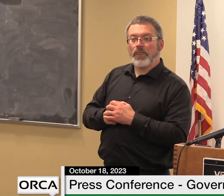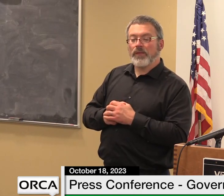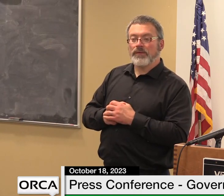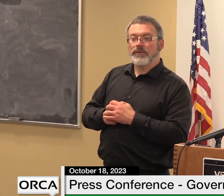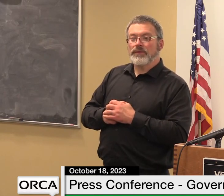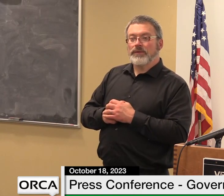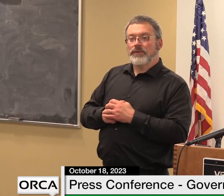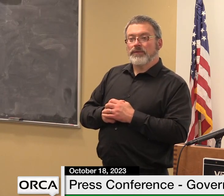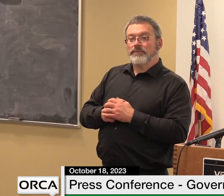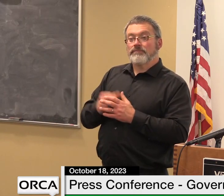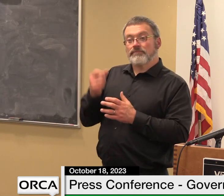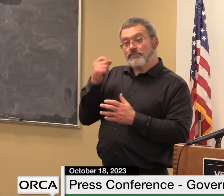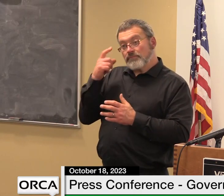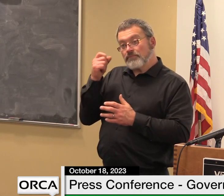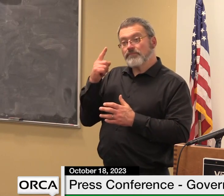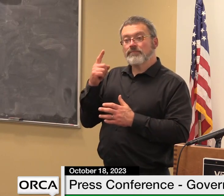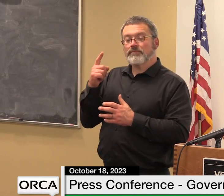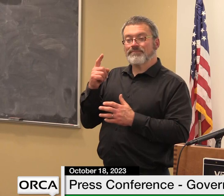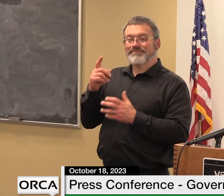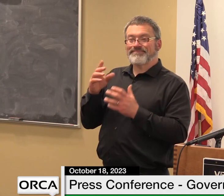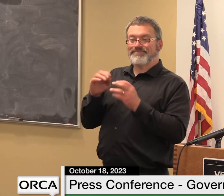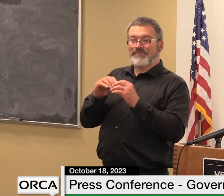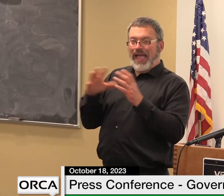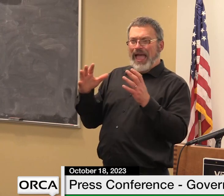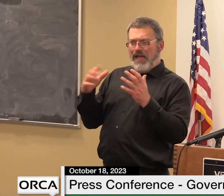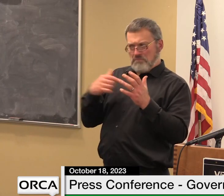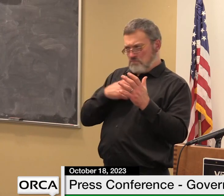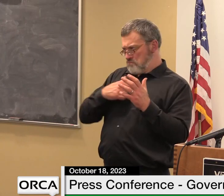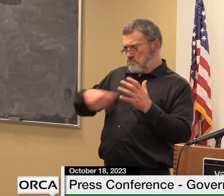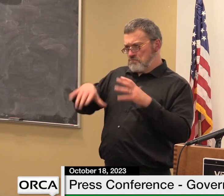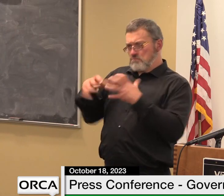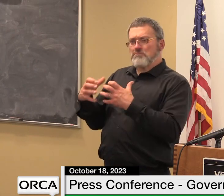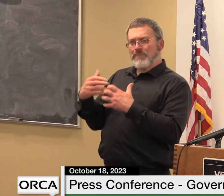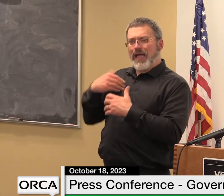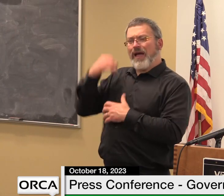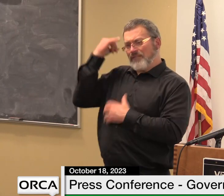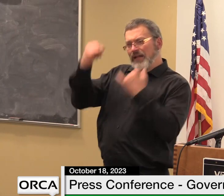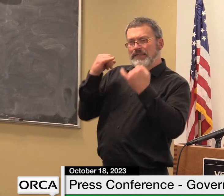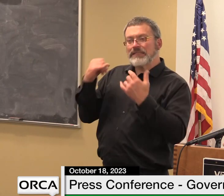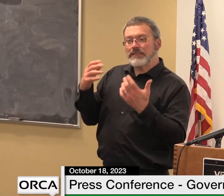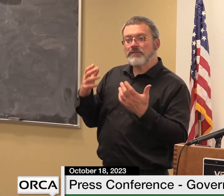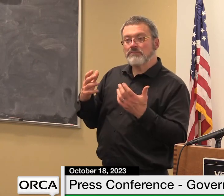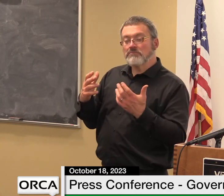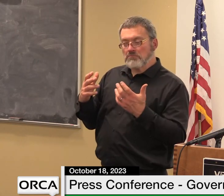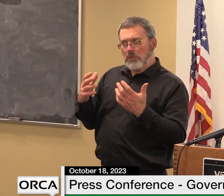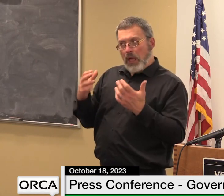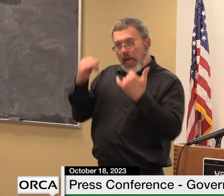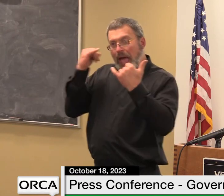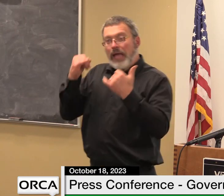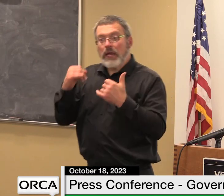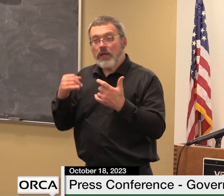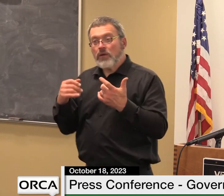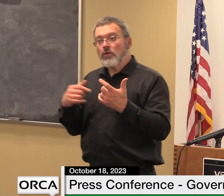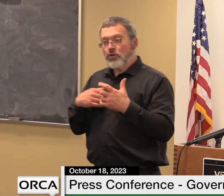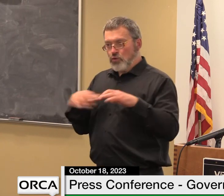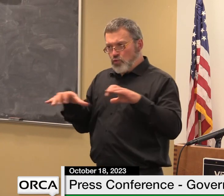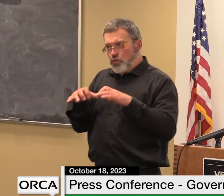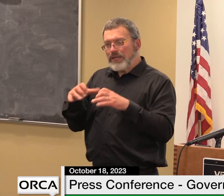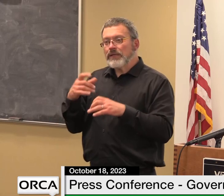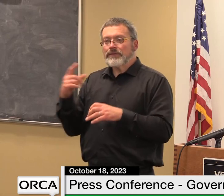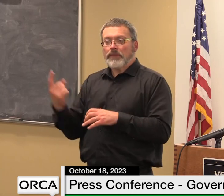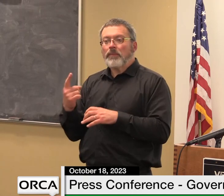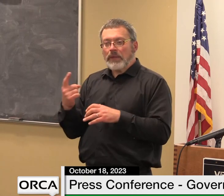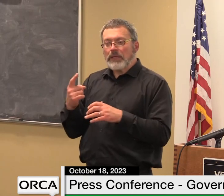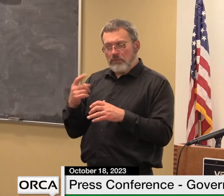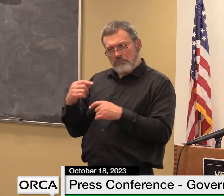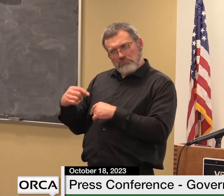But we have obviously some ideas in terms of and some, you know, it's not just ideas. We've been doing them for the last number of years.